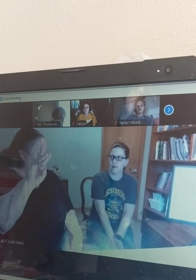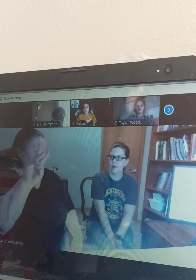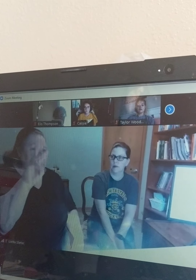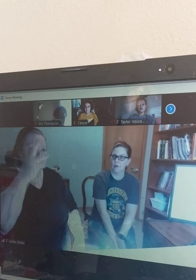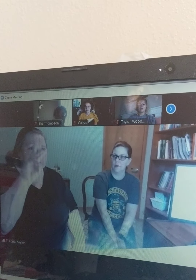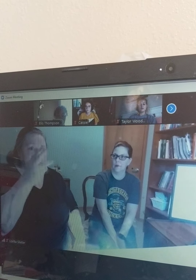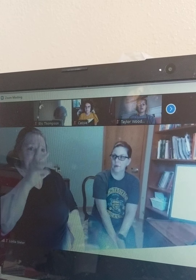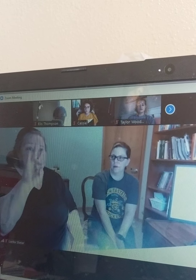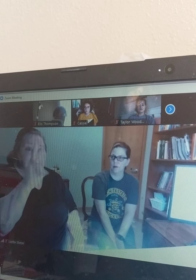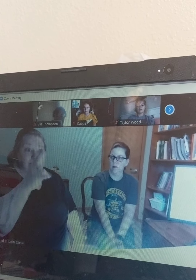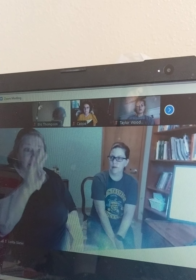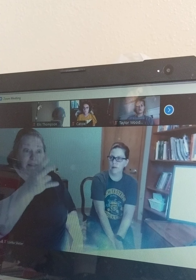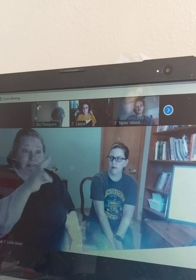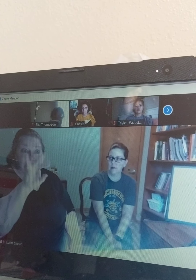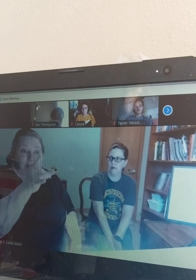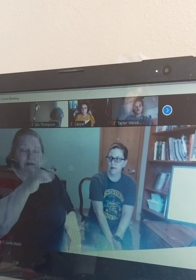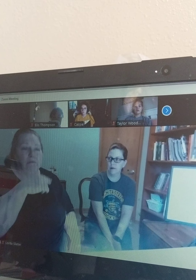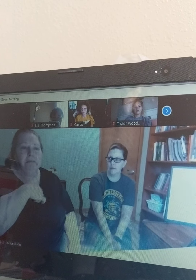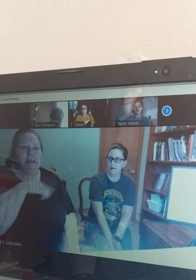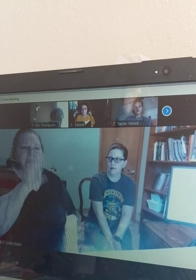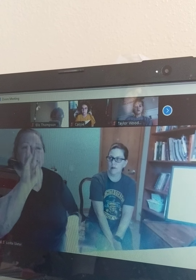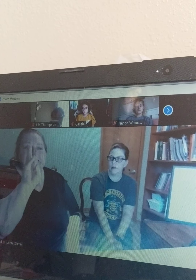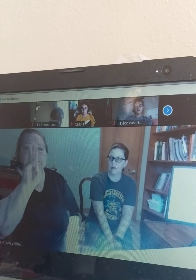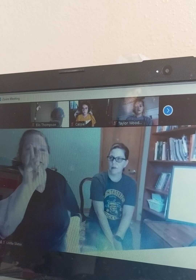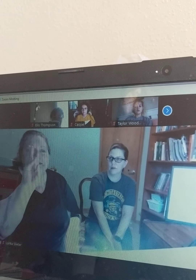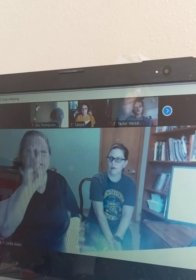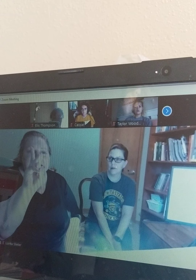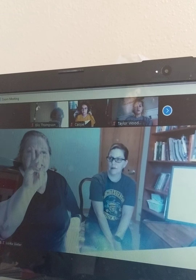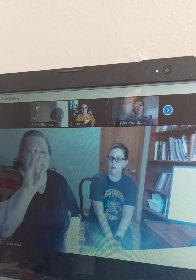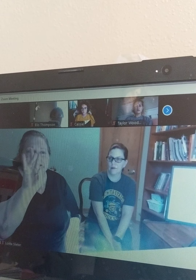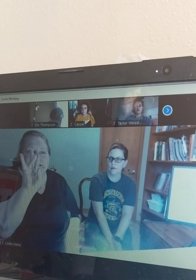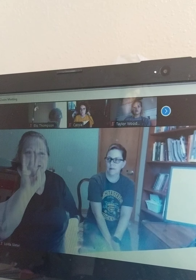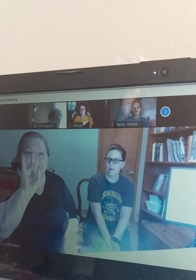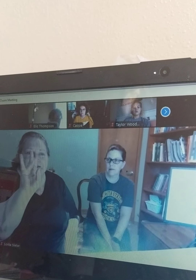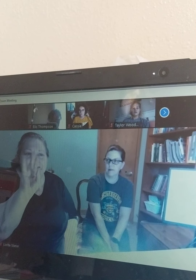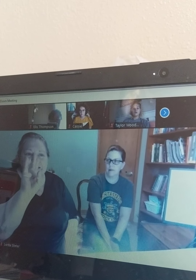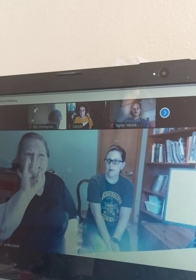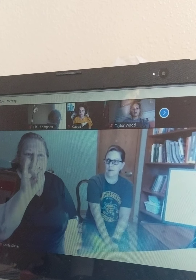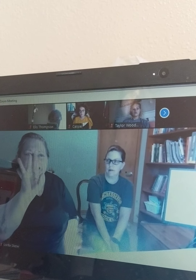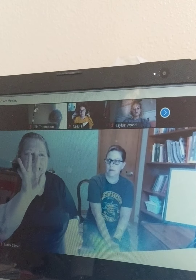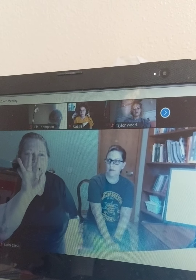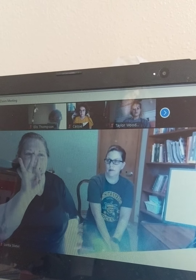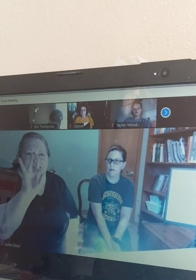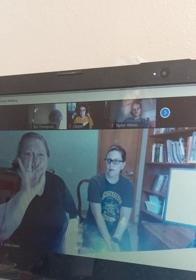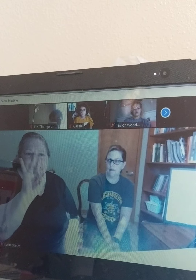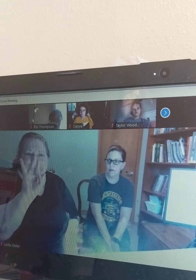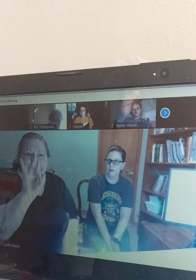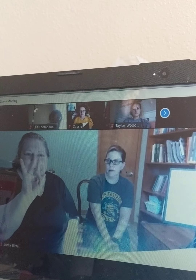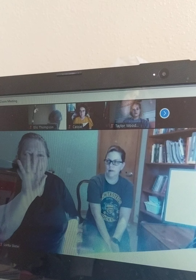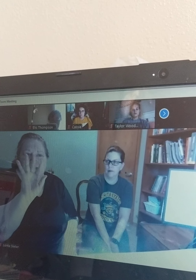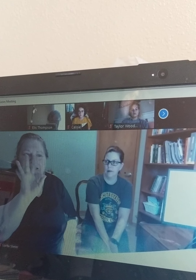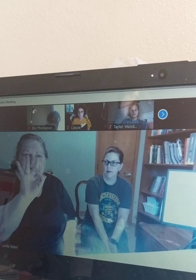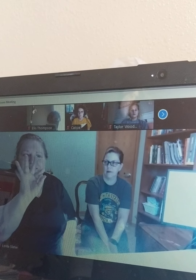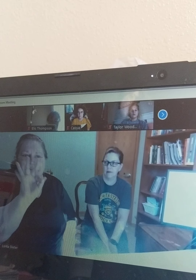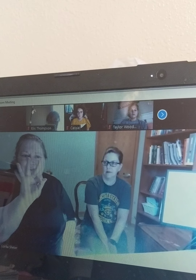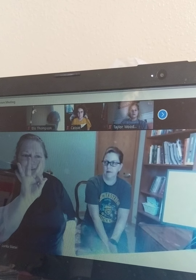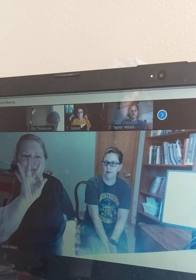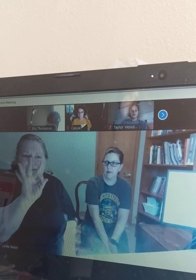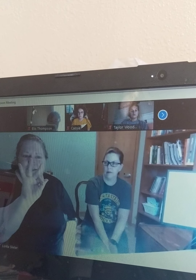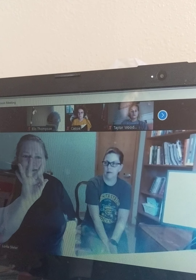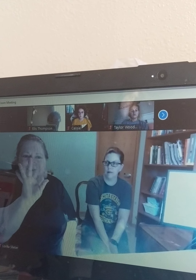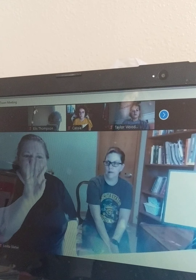in your class because you get that exposure of some slight differences. So her like 16 is twisted,